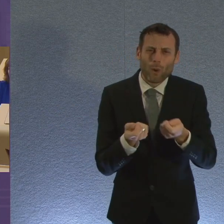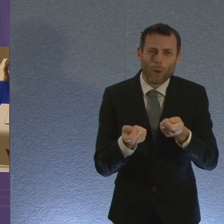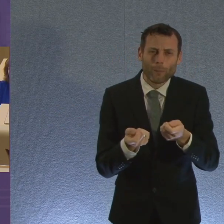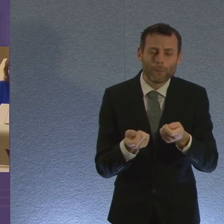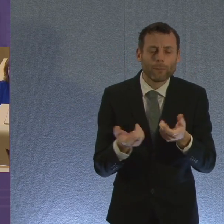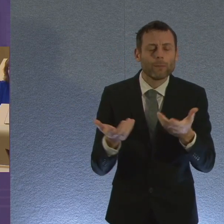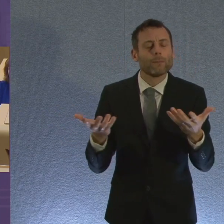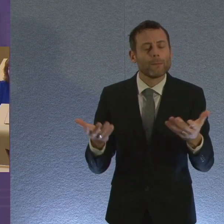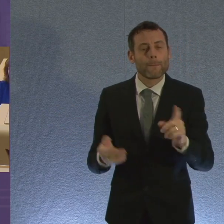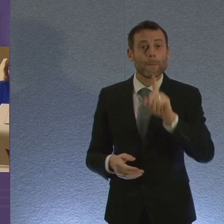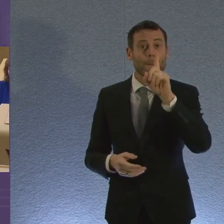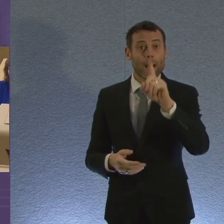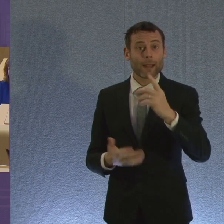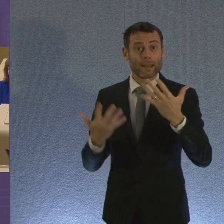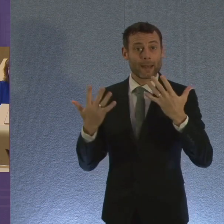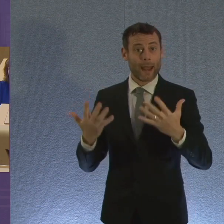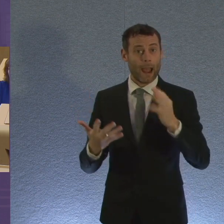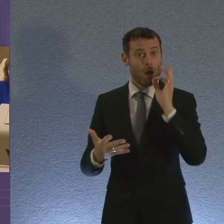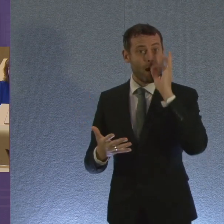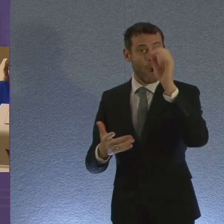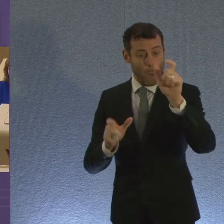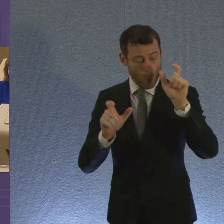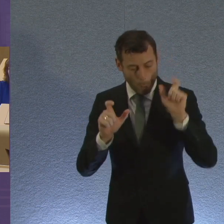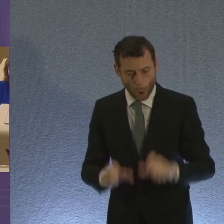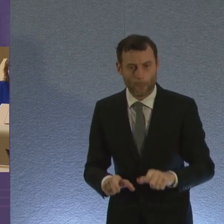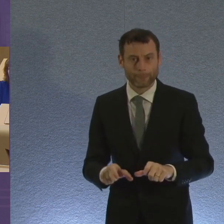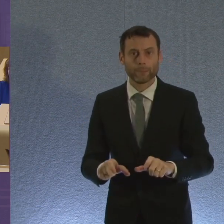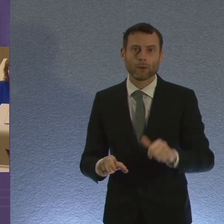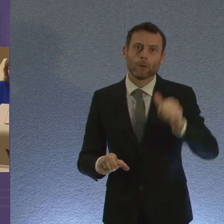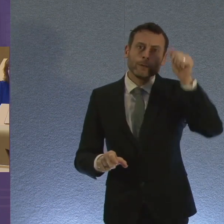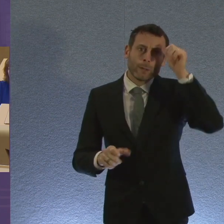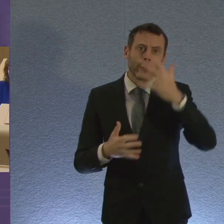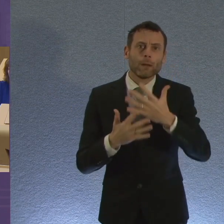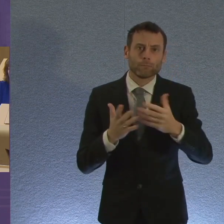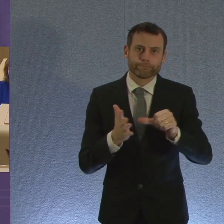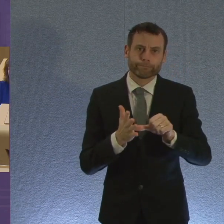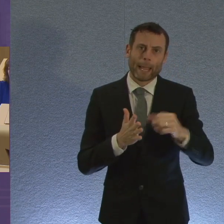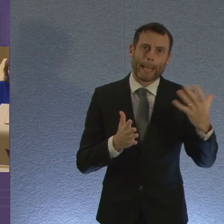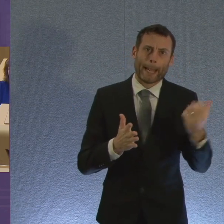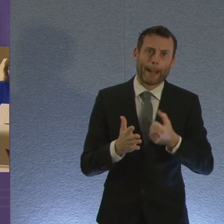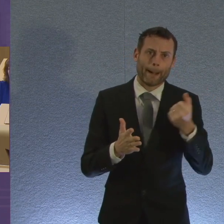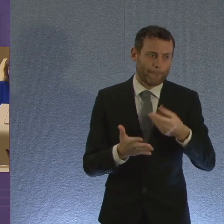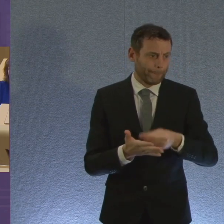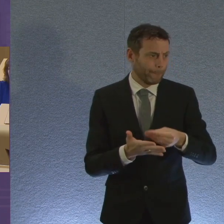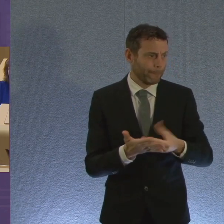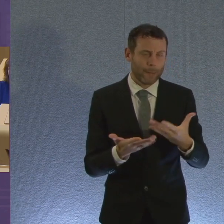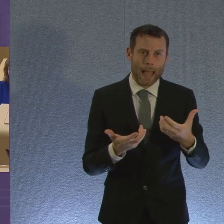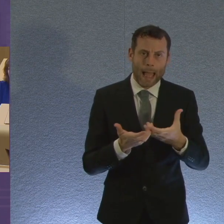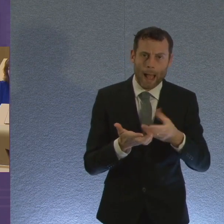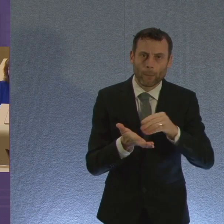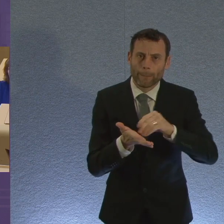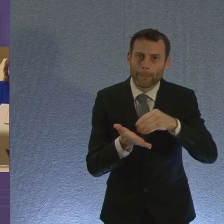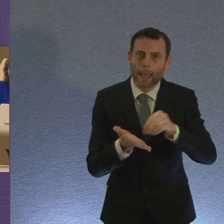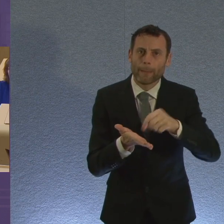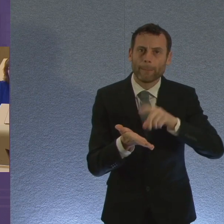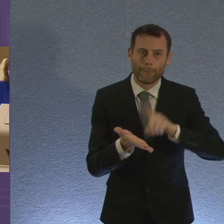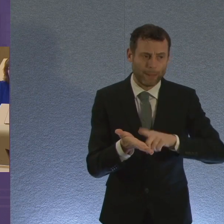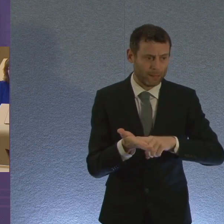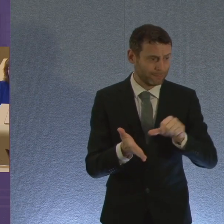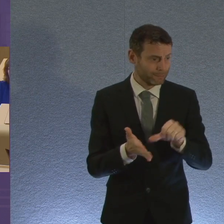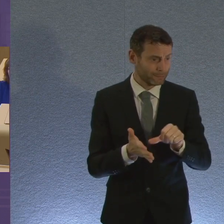challenges unfolding as a result of the steps to halt this pandemic mean that there are households that will face significant